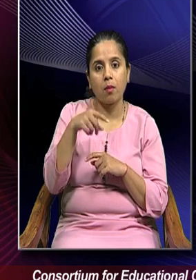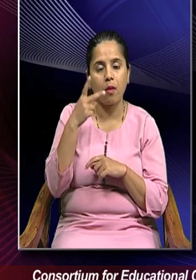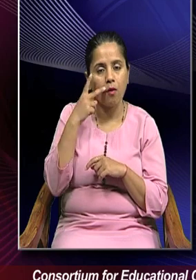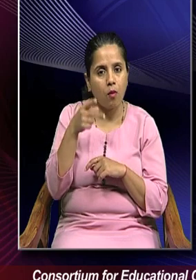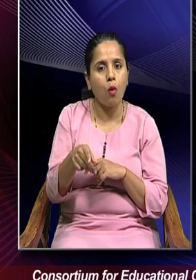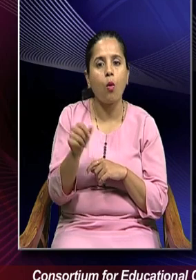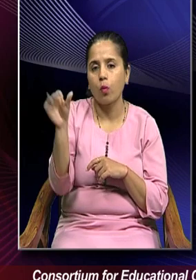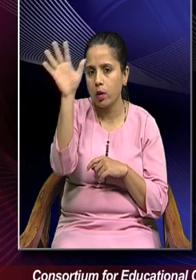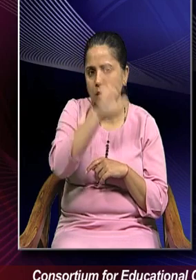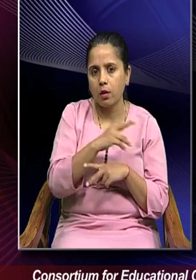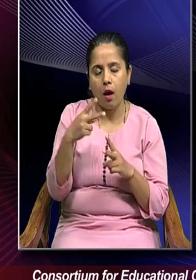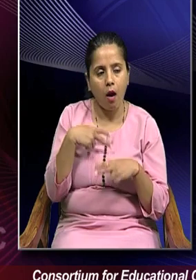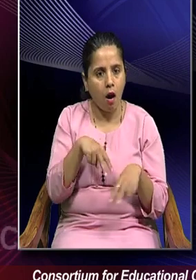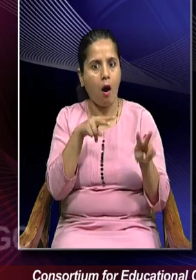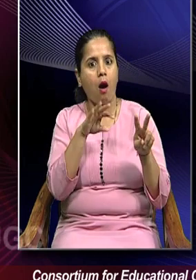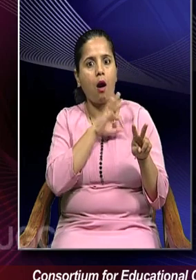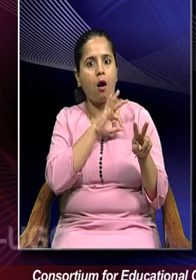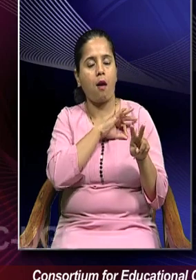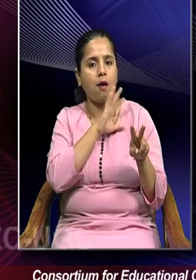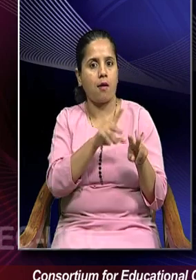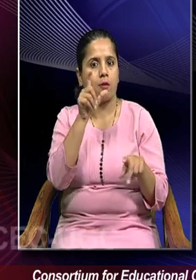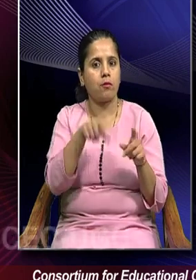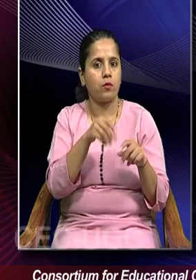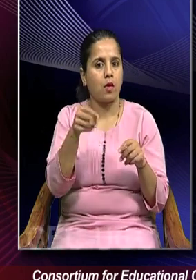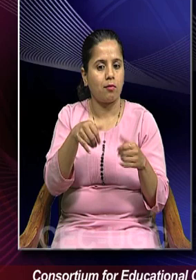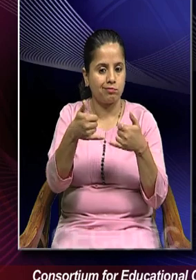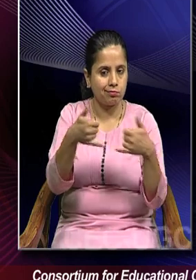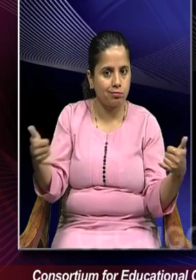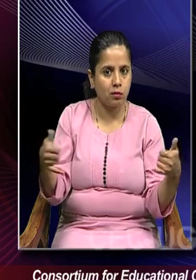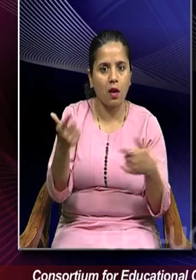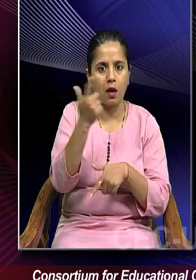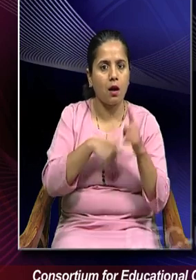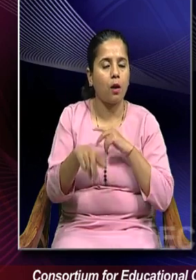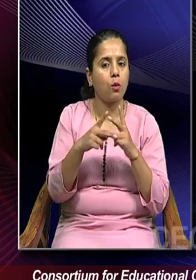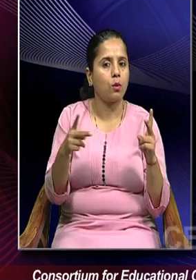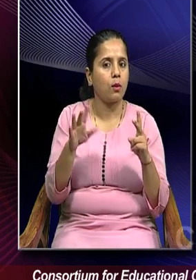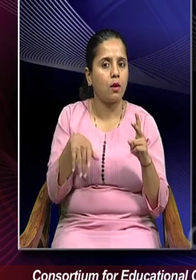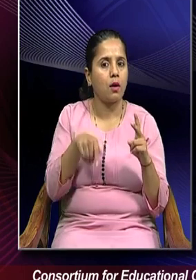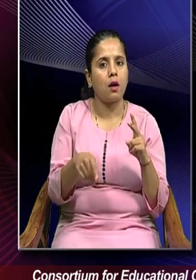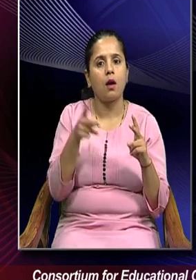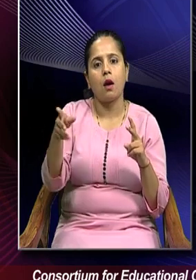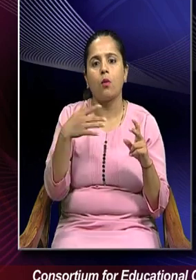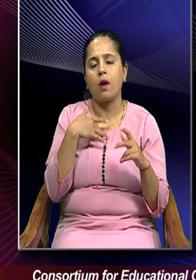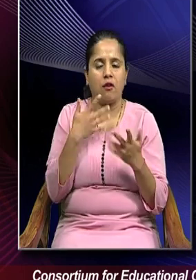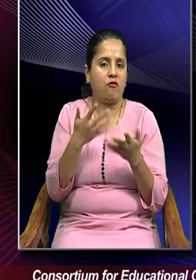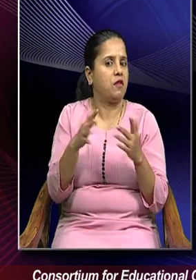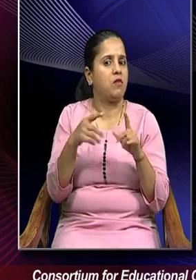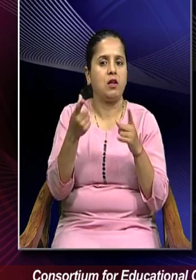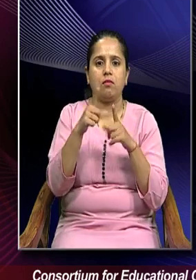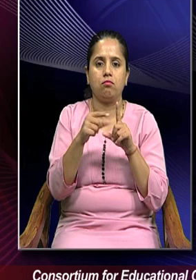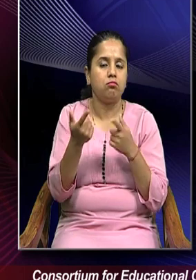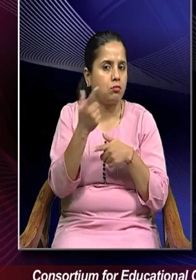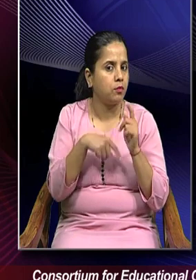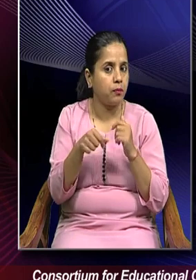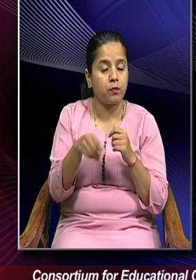pan Indian cinema, where such kind of boundaries between languages, they are being done away with. And we also